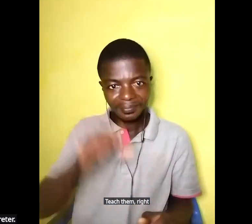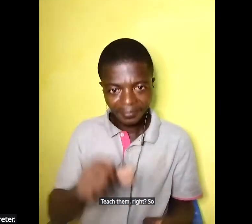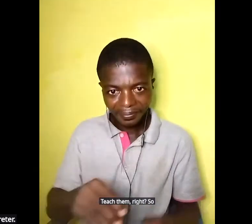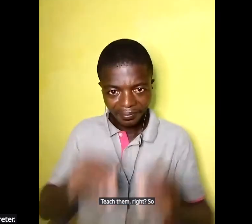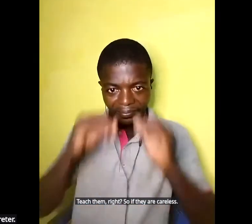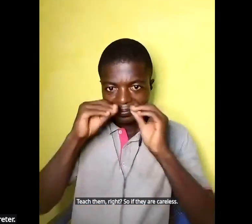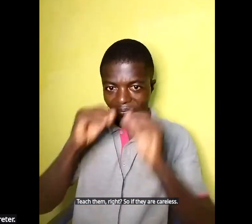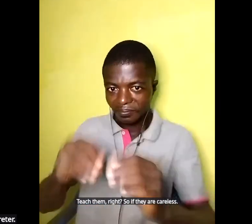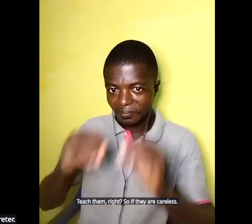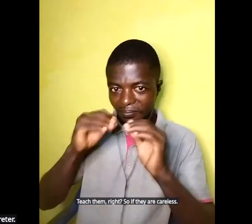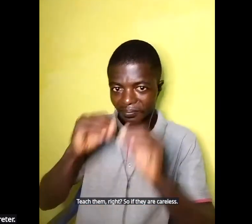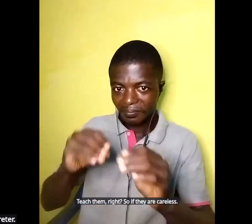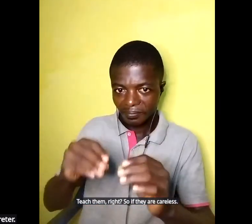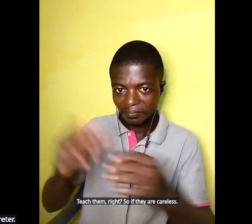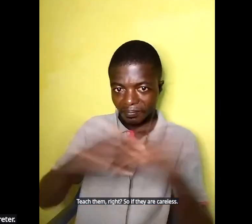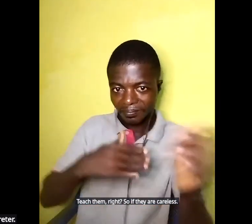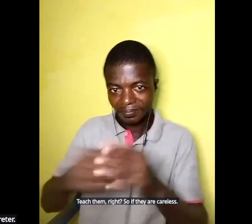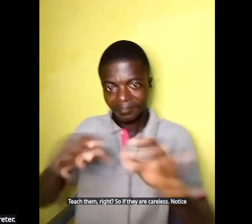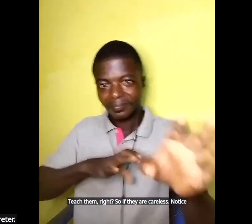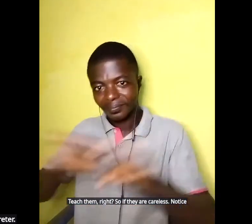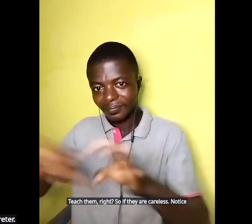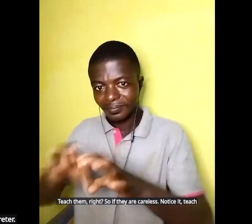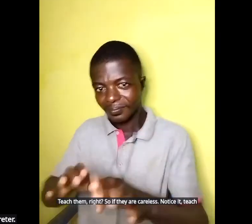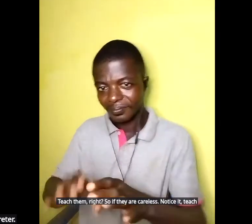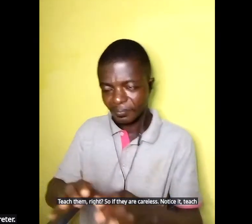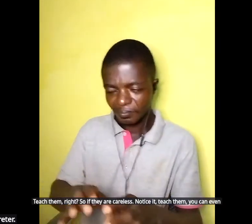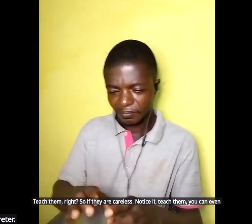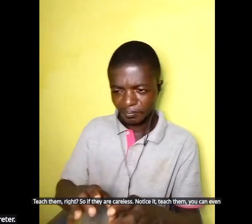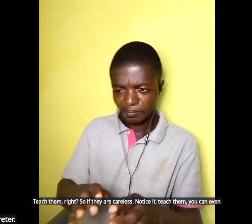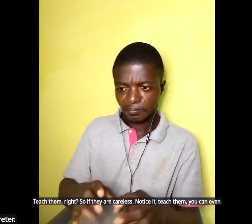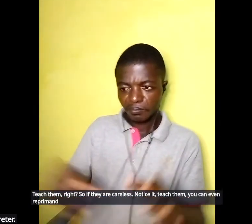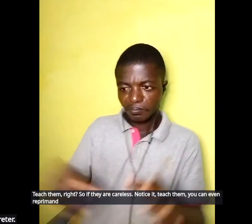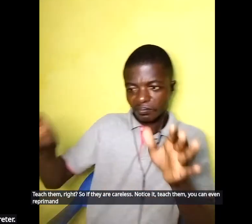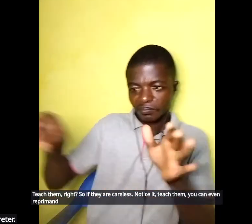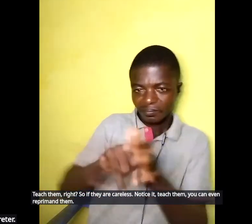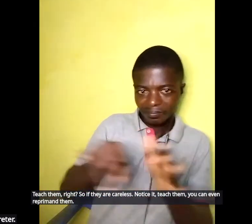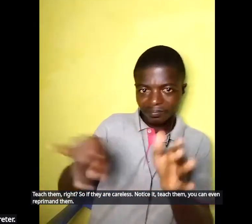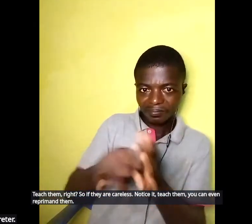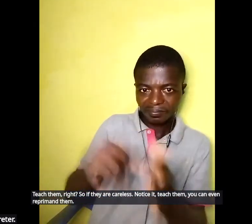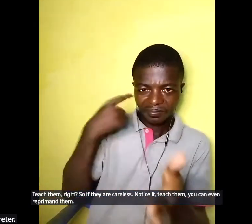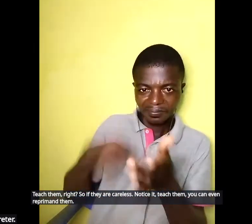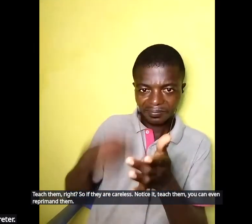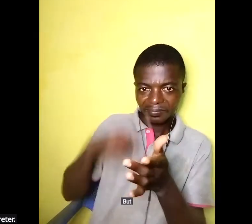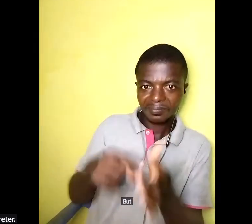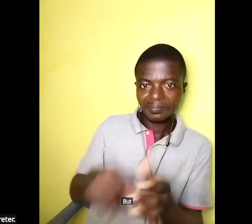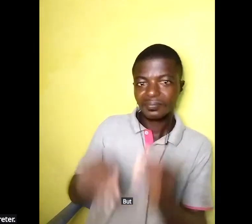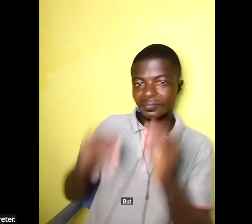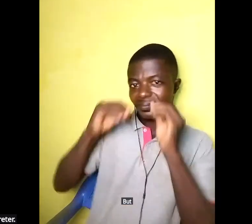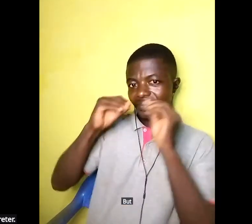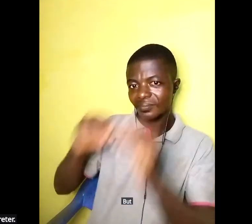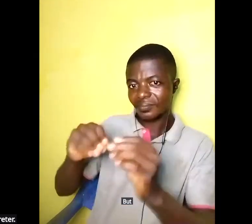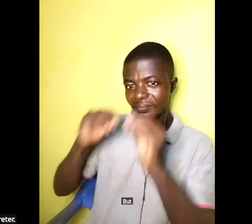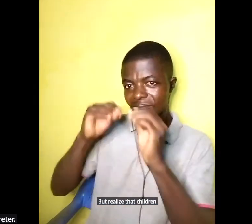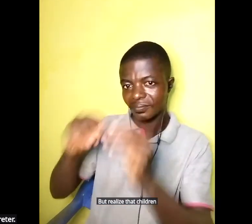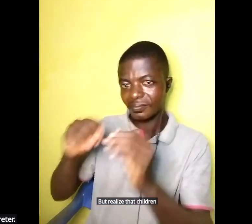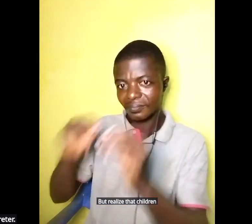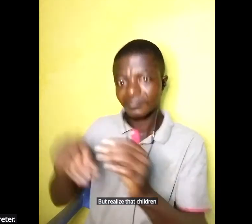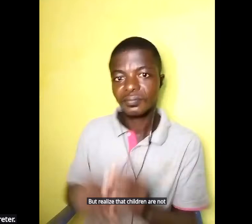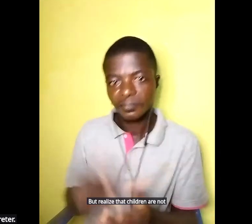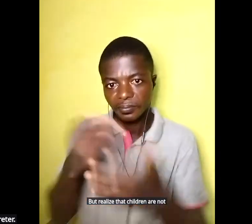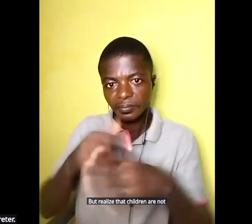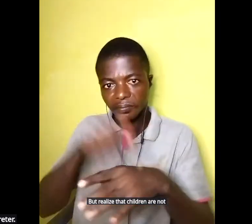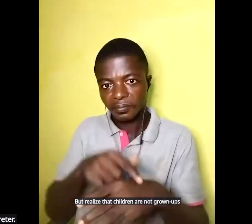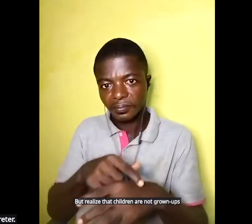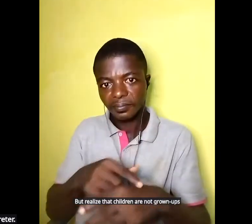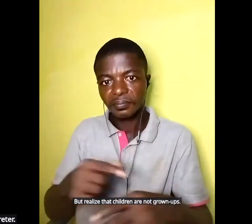careless, notice it, teach them. You can even reprimand them, but realize that children are not